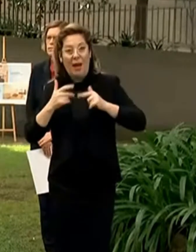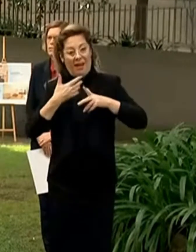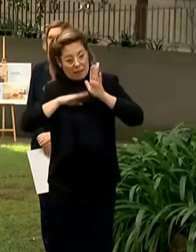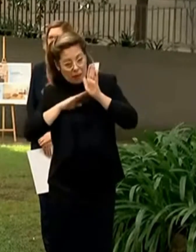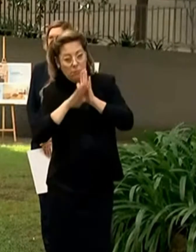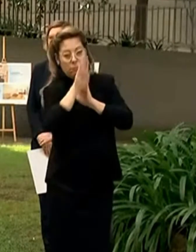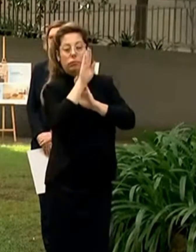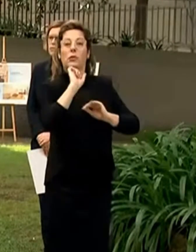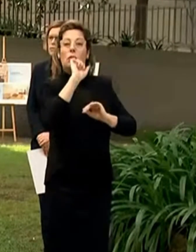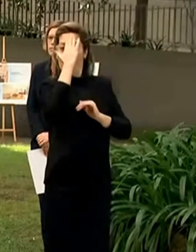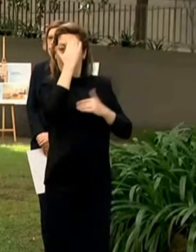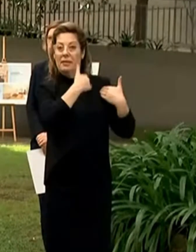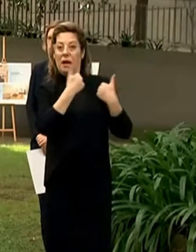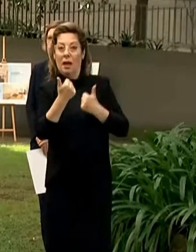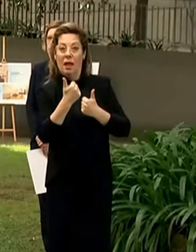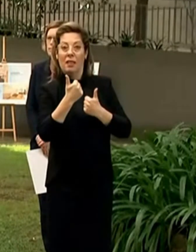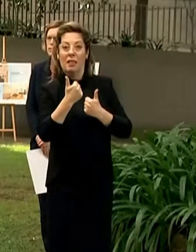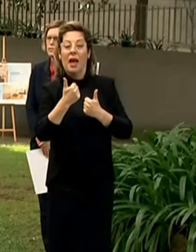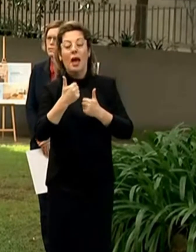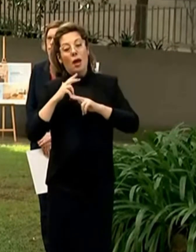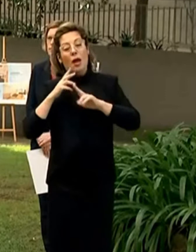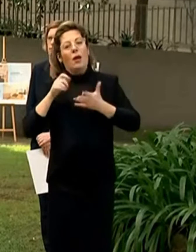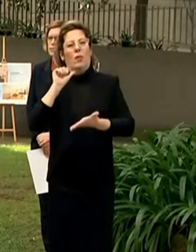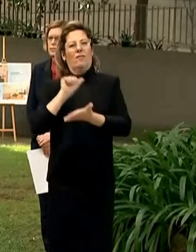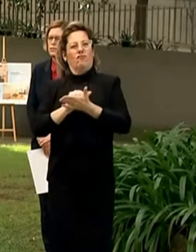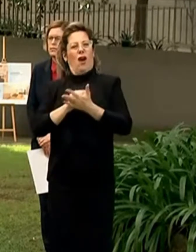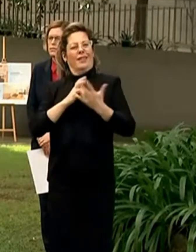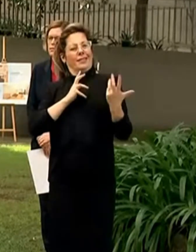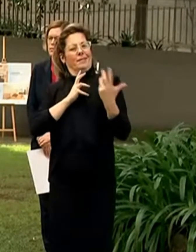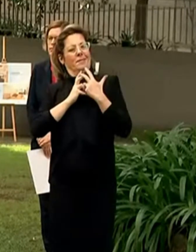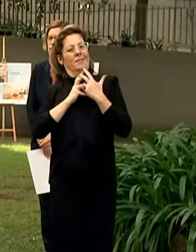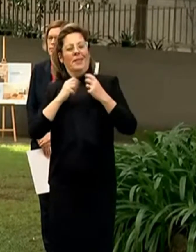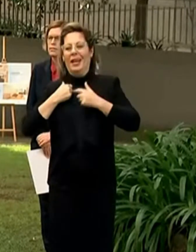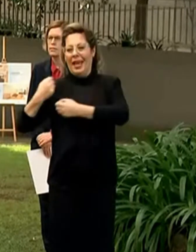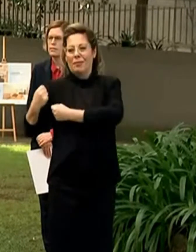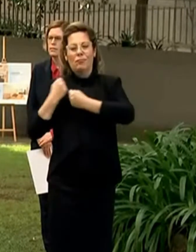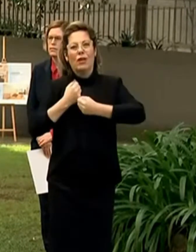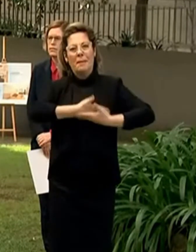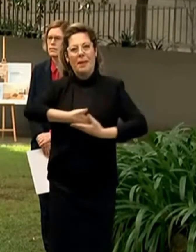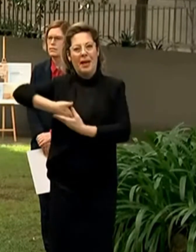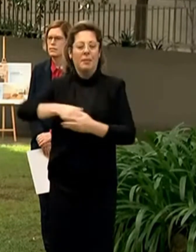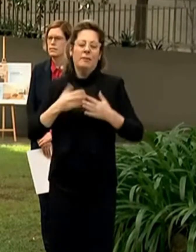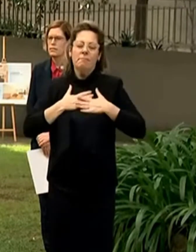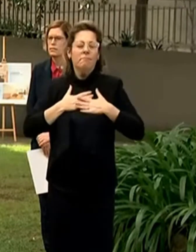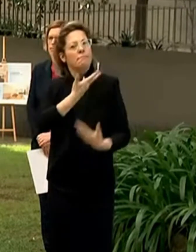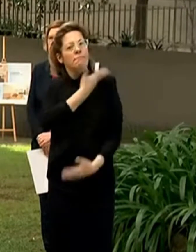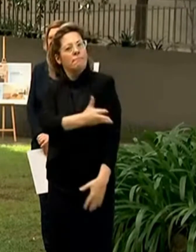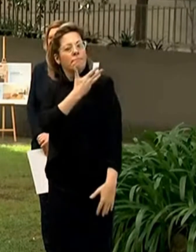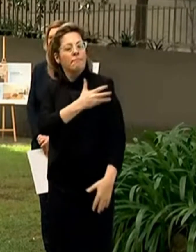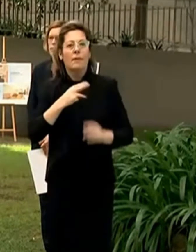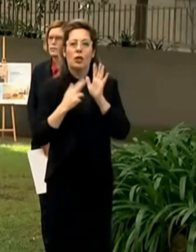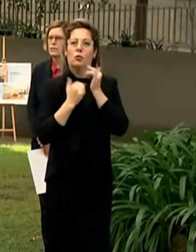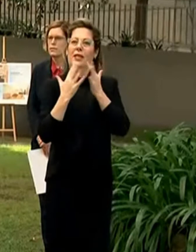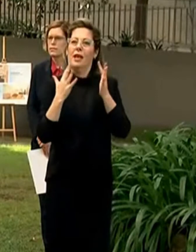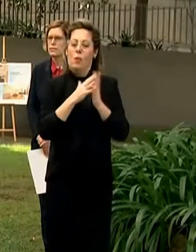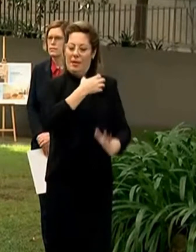care that you need at the right time and in the right place. It makes me very proud to be the New South Wales Minister for Mental Health, to be able